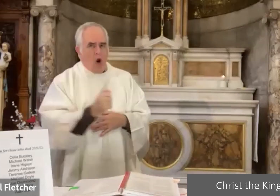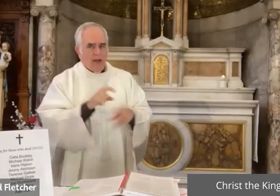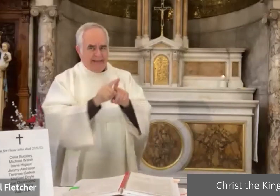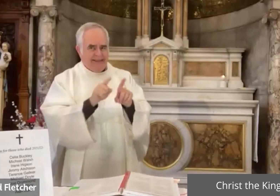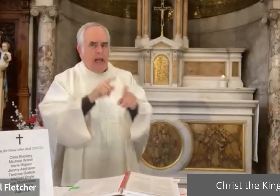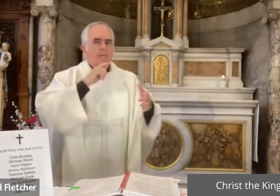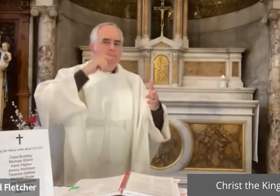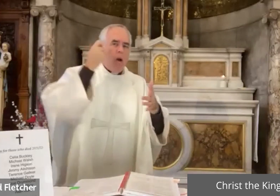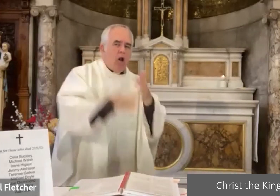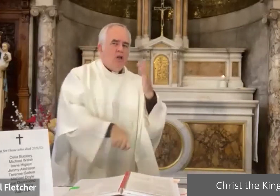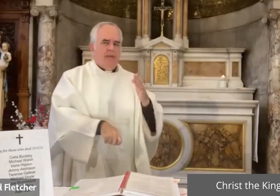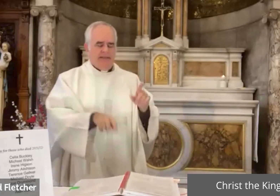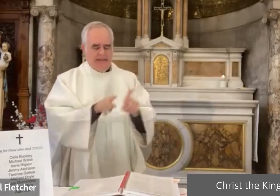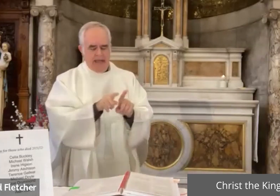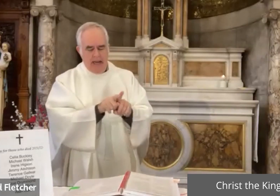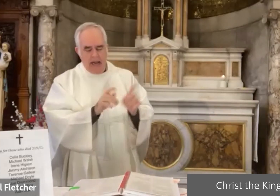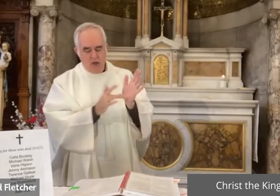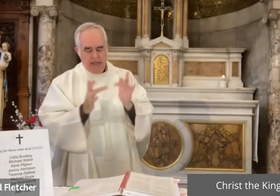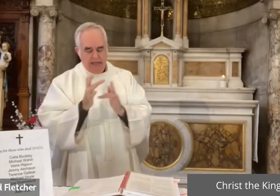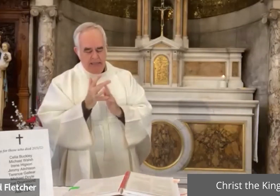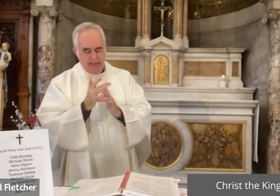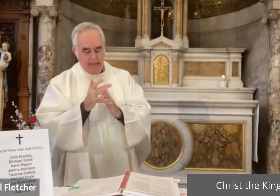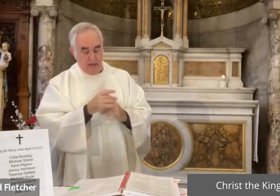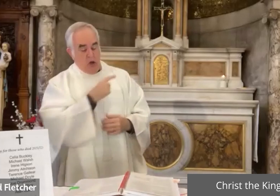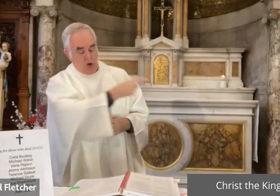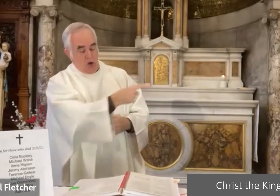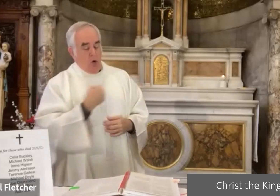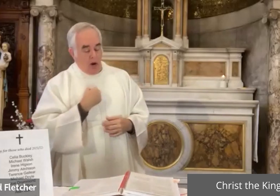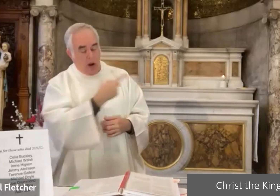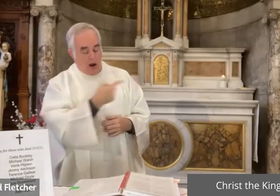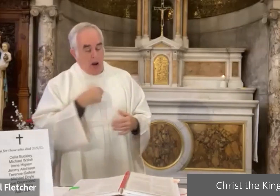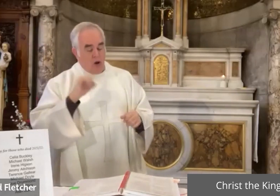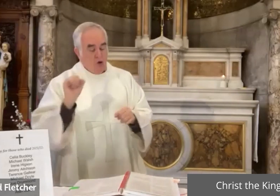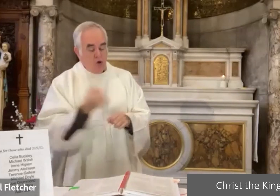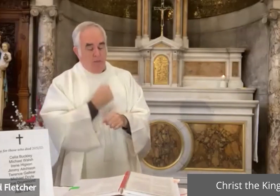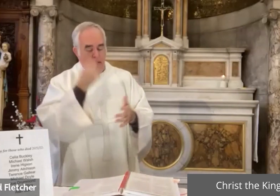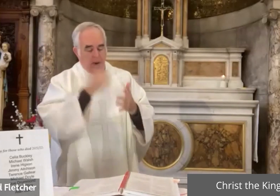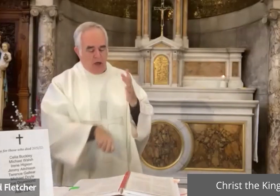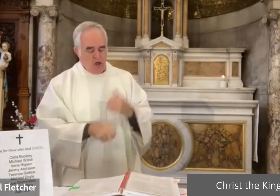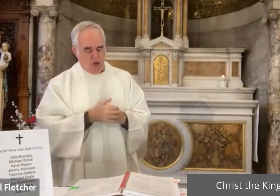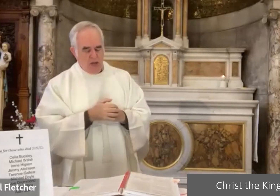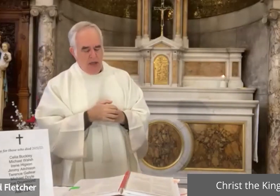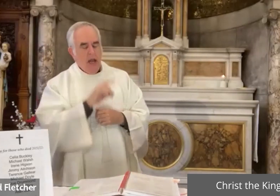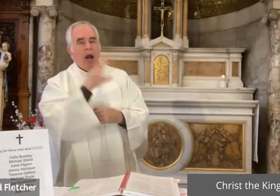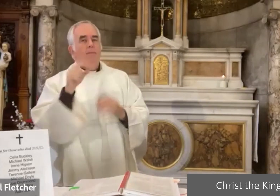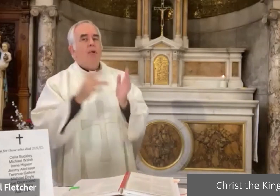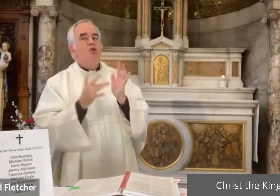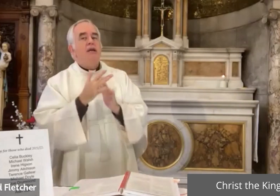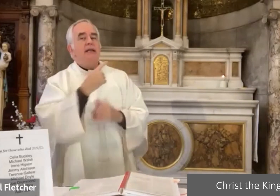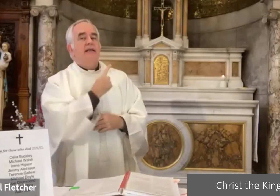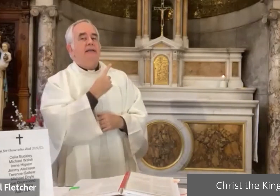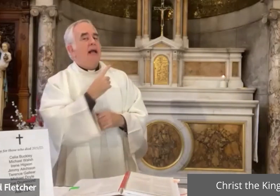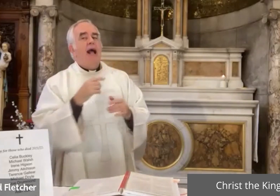You got the same punishment as Jesus. You and I should be punished."